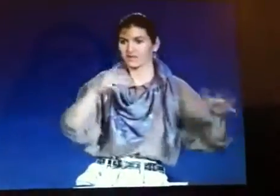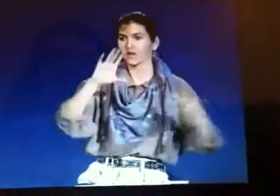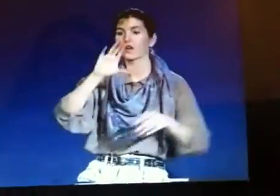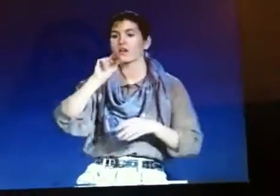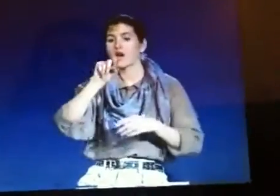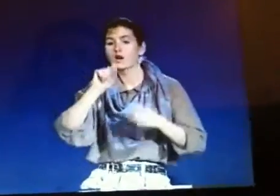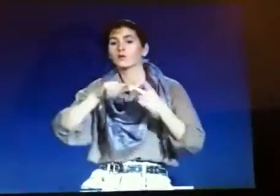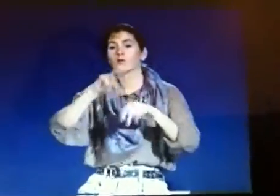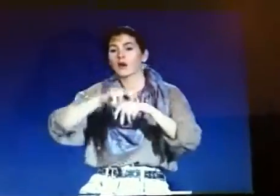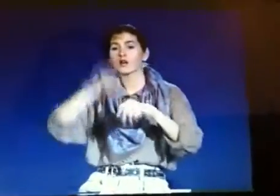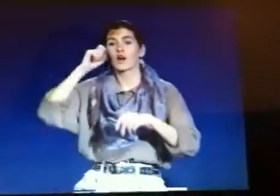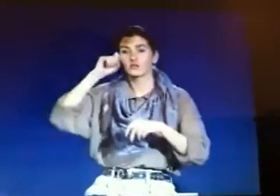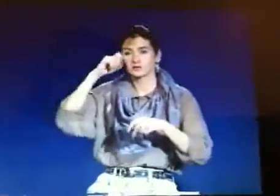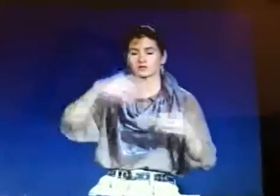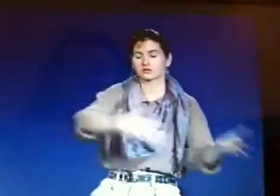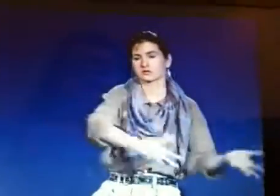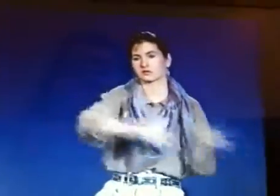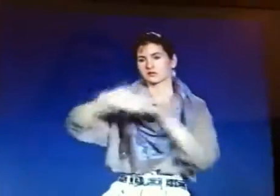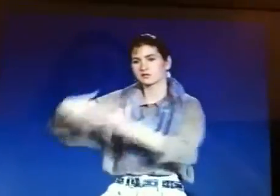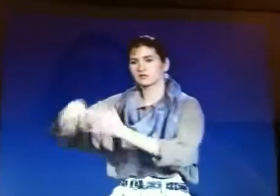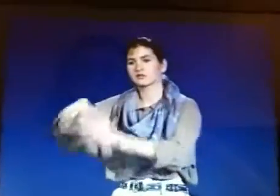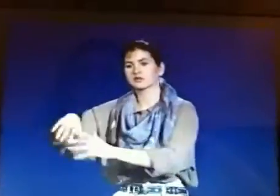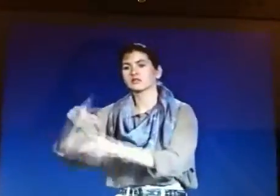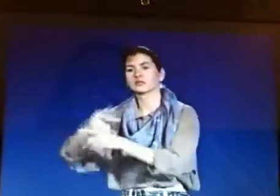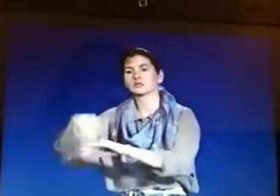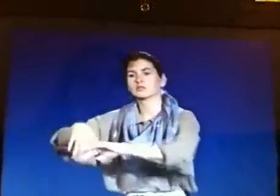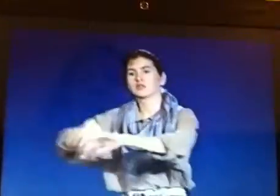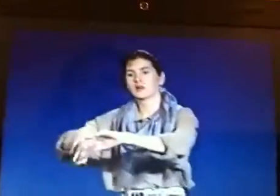fish in and all the liquid, you're going to put the vegetables in too.